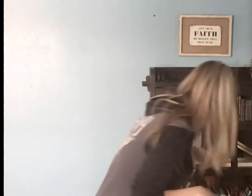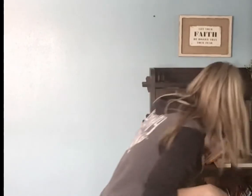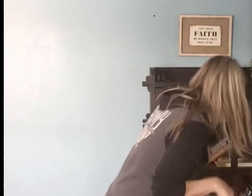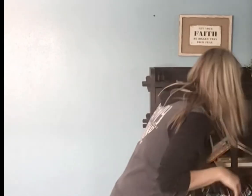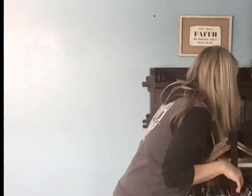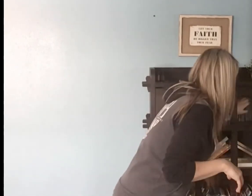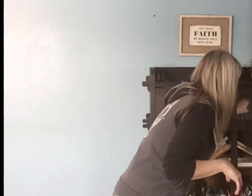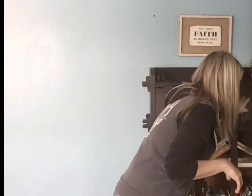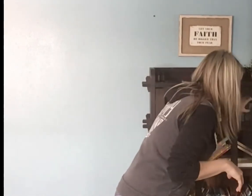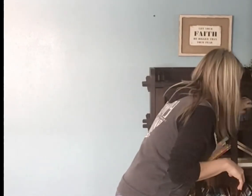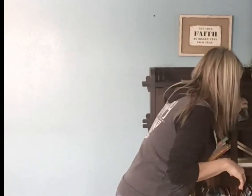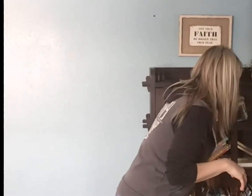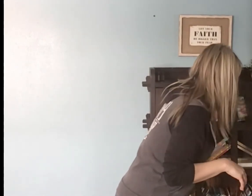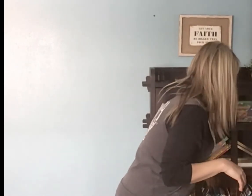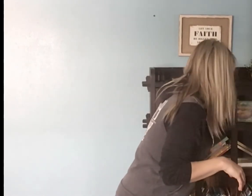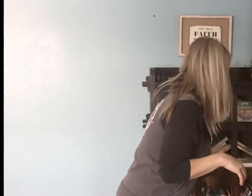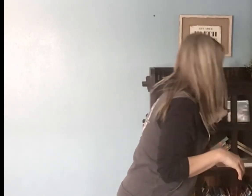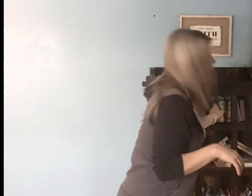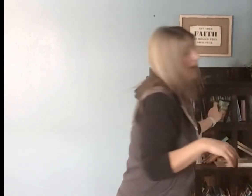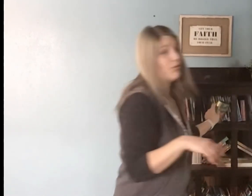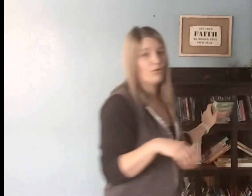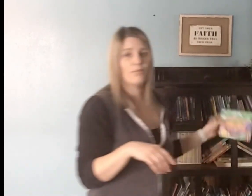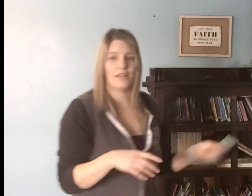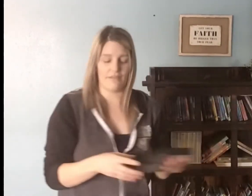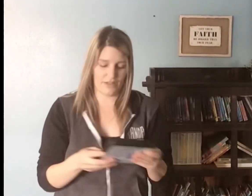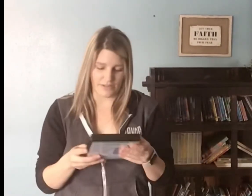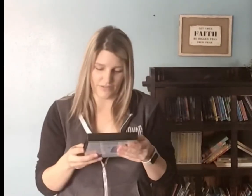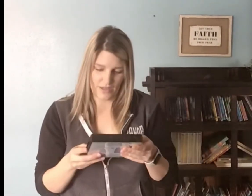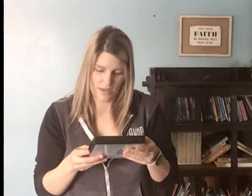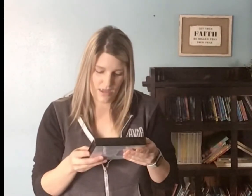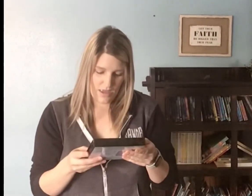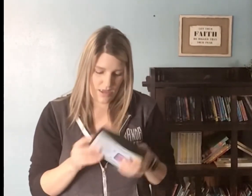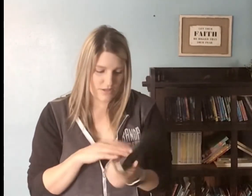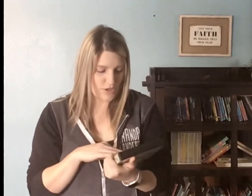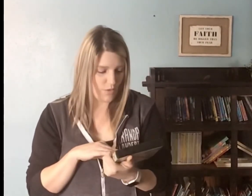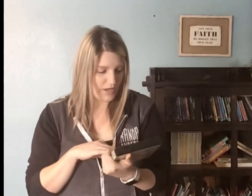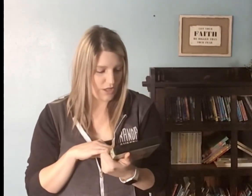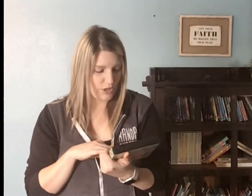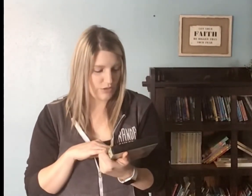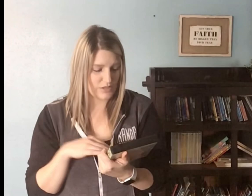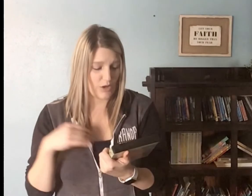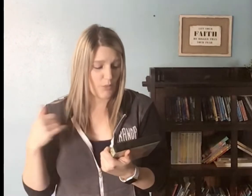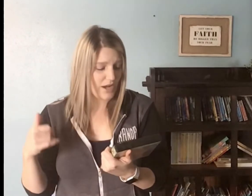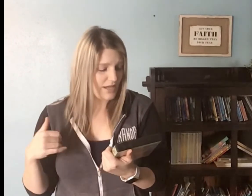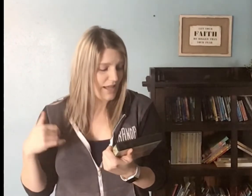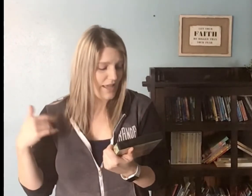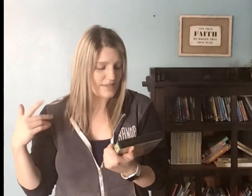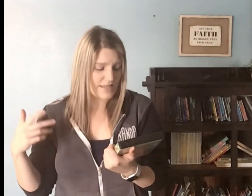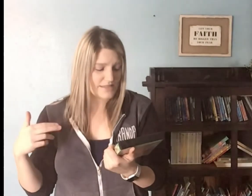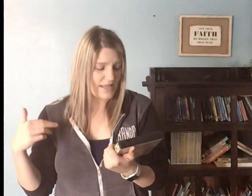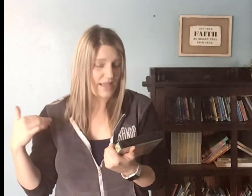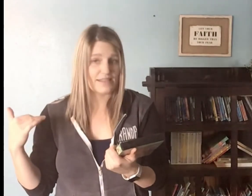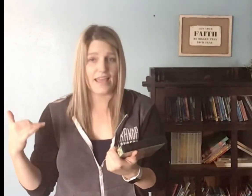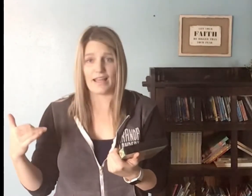old one right here. Or not old, but the DVD's of it. So it includes like rainy days, insects,